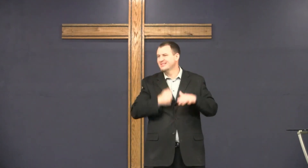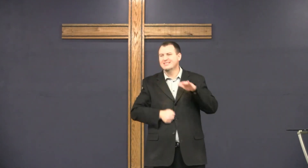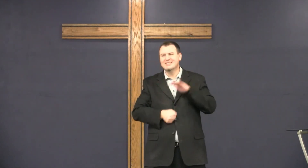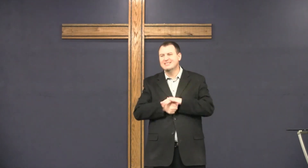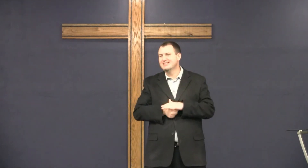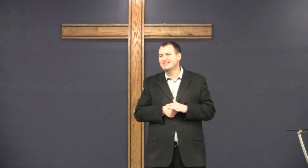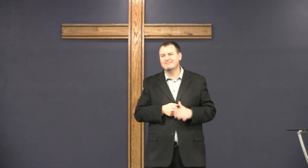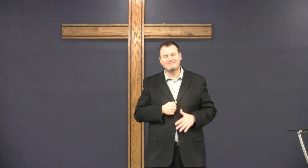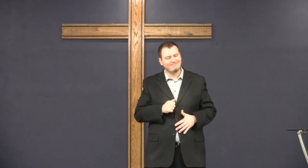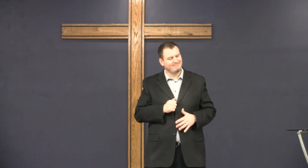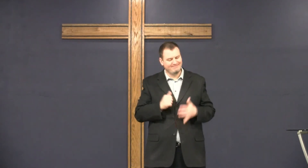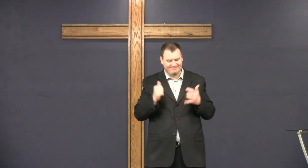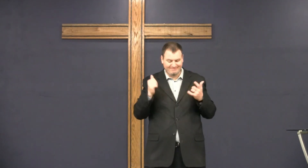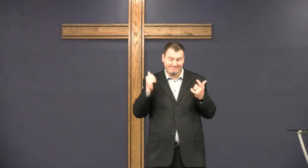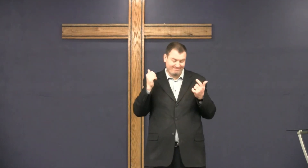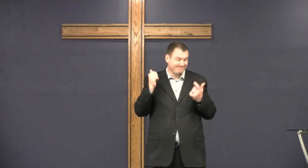But right now, you don't see it.